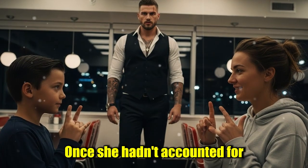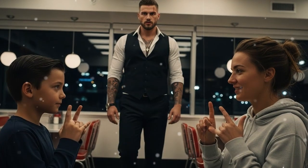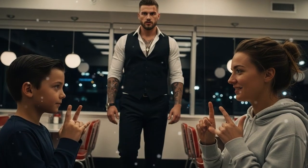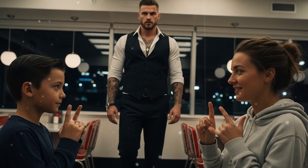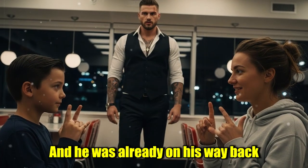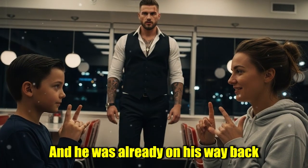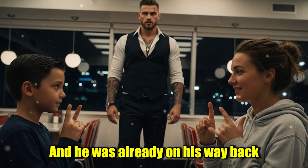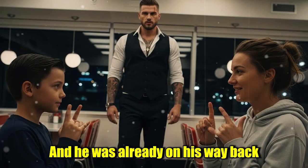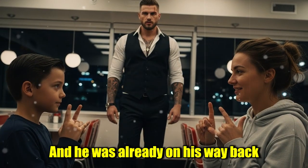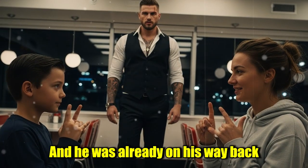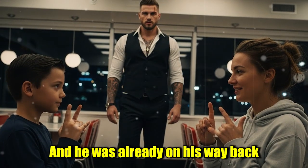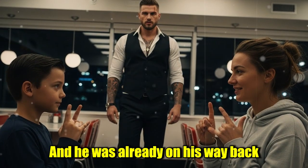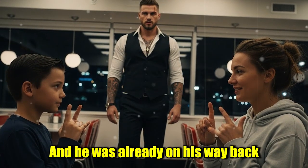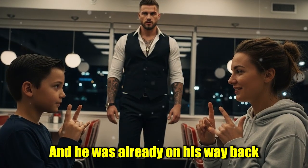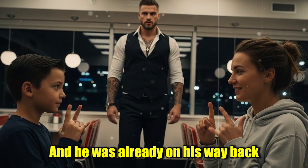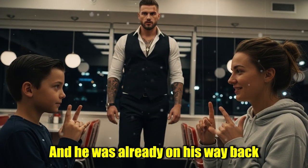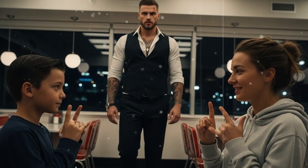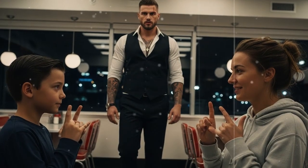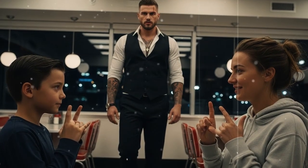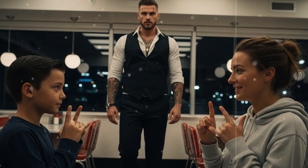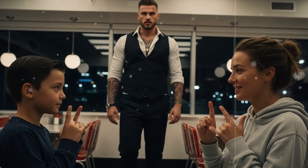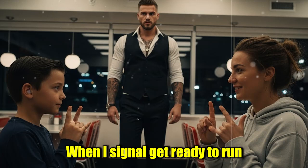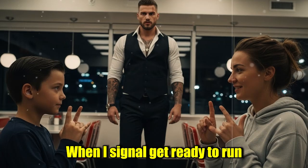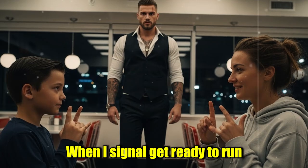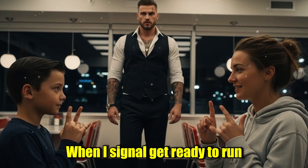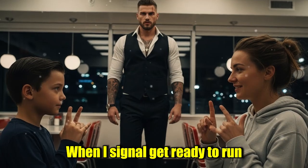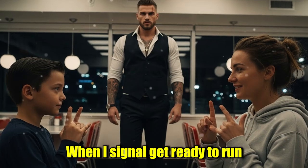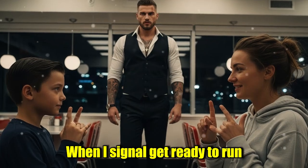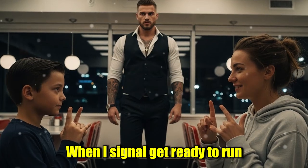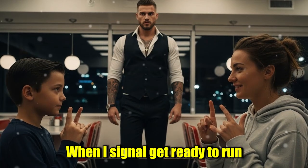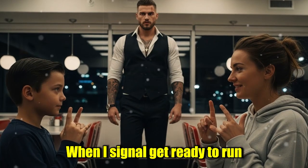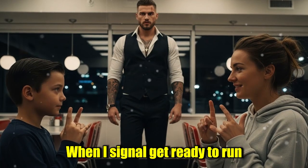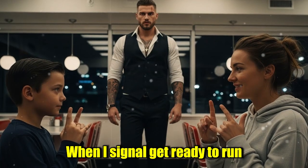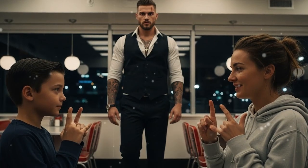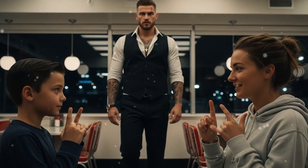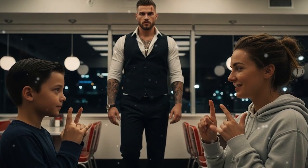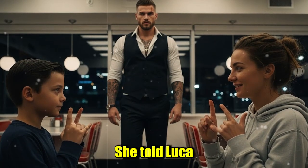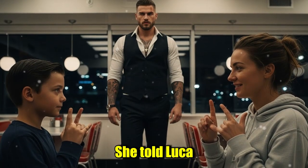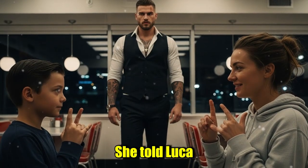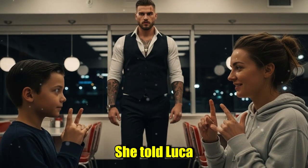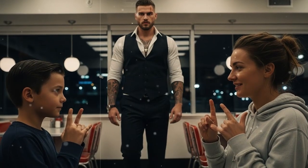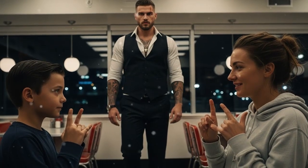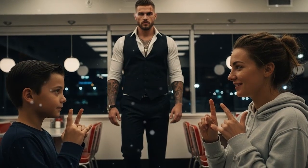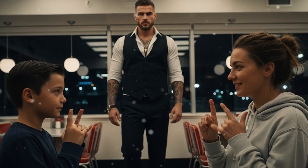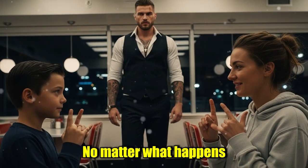for. And he was already on his way back. When I signal, get ready to run, she told Luca. No matter